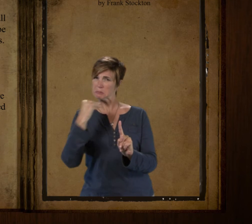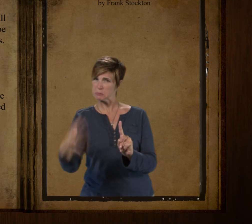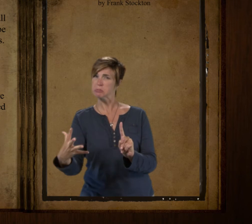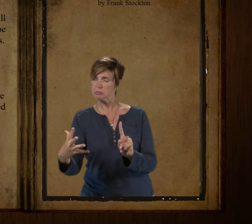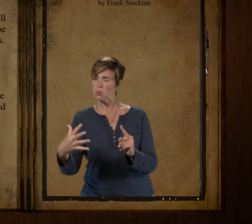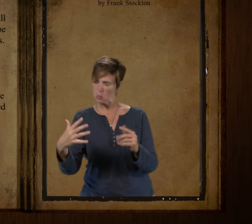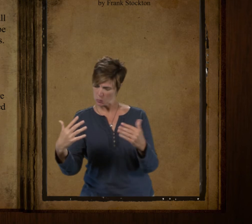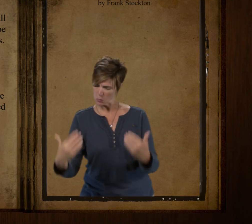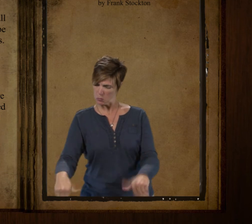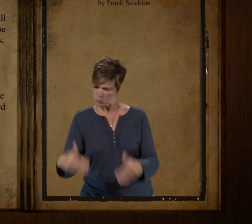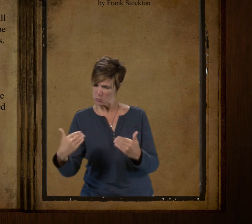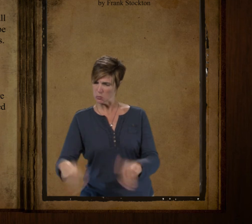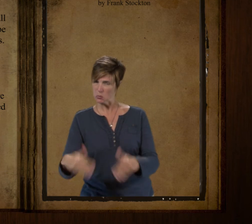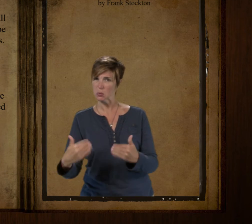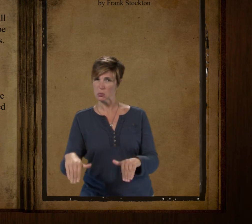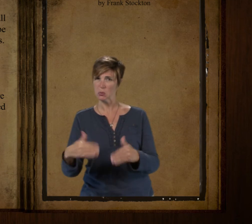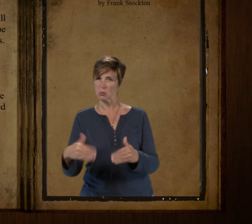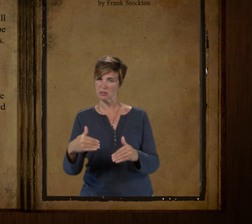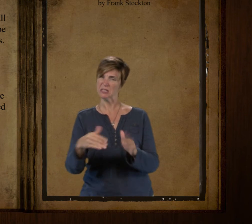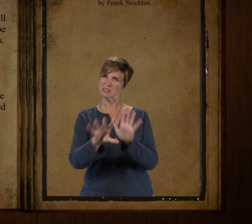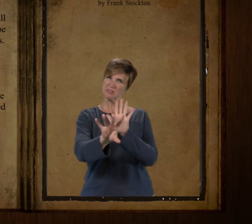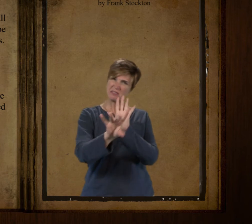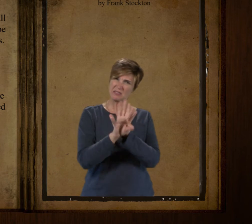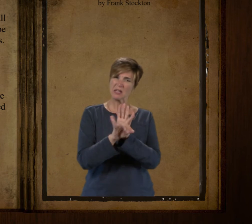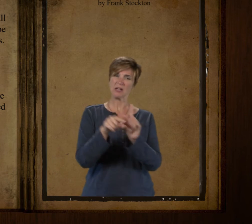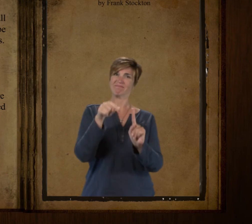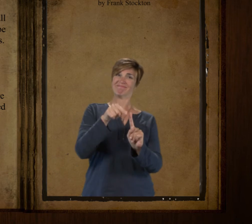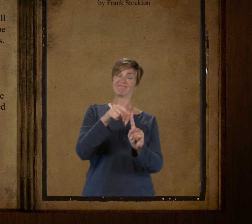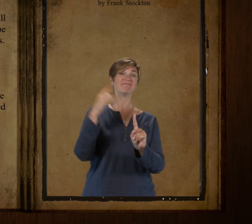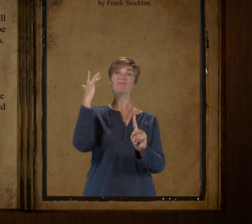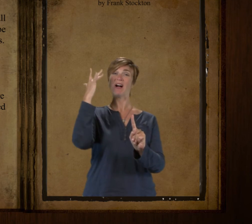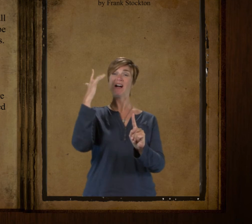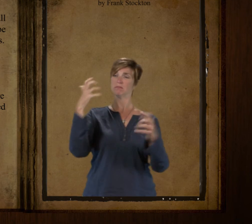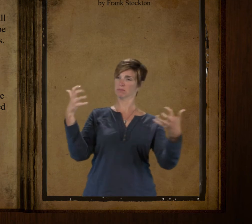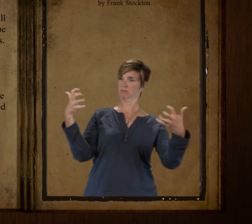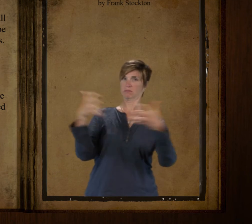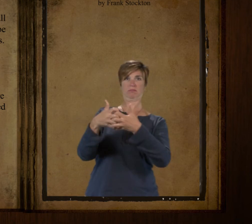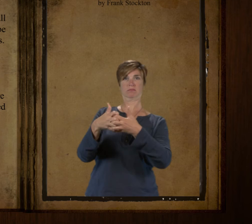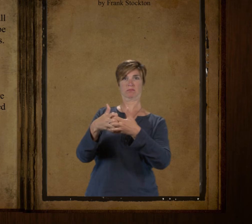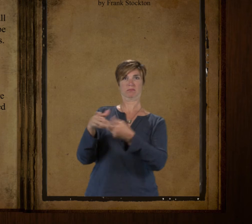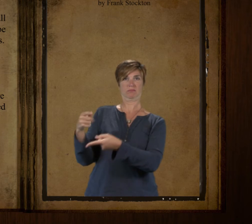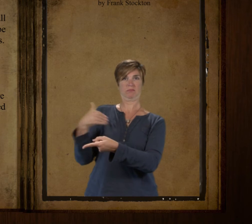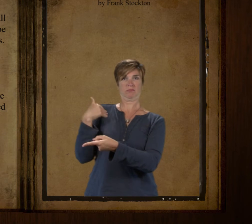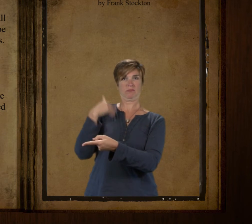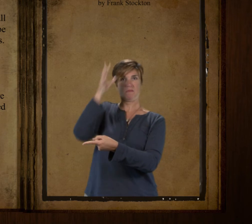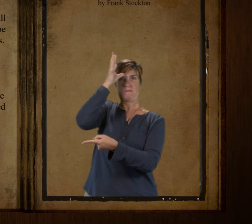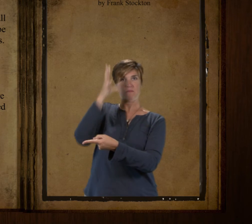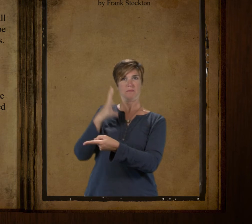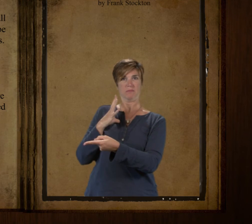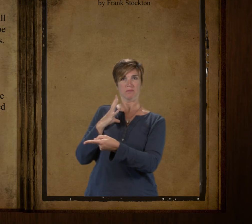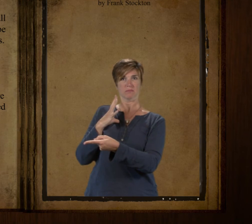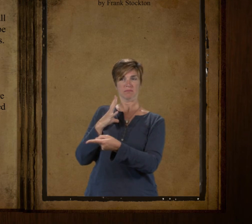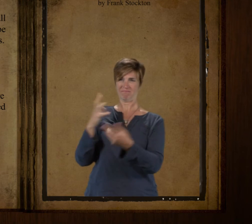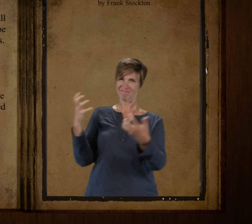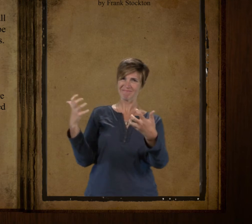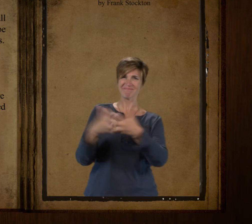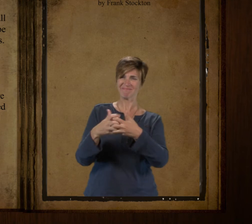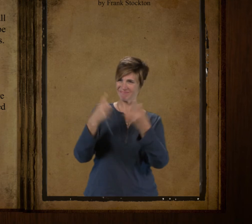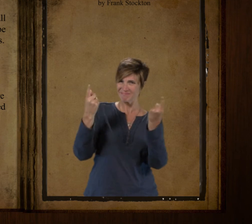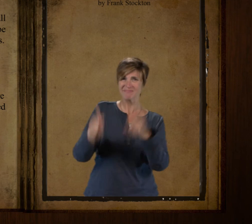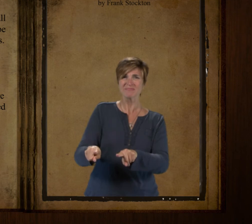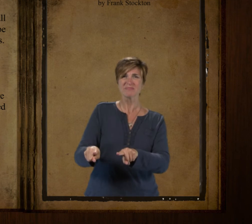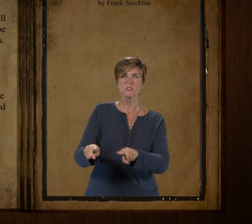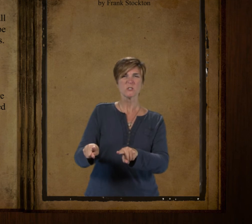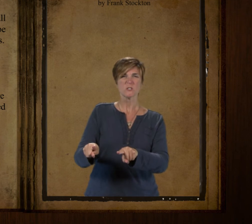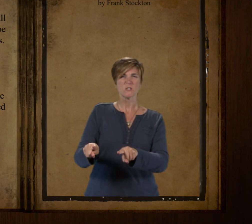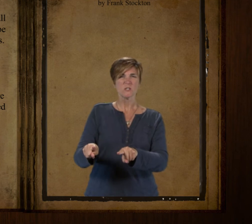It was one of the fairest and loveliest of the damsels of the court, who had been selected as the reward of